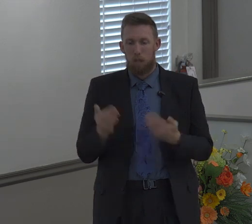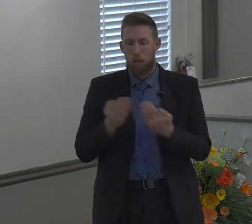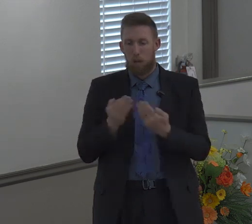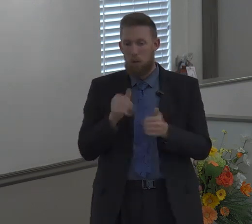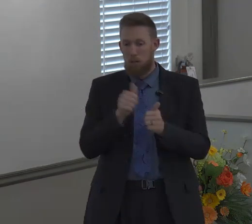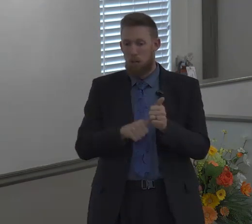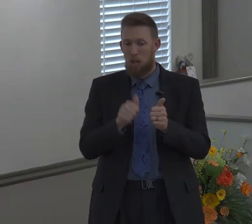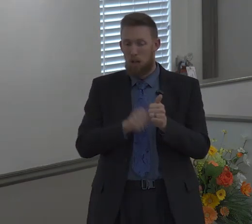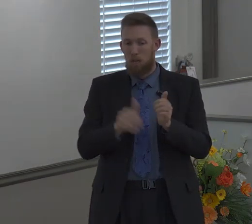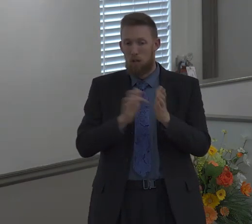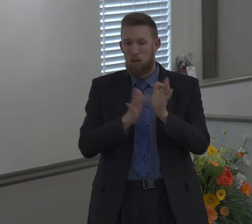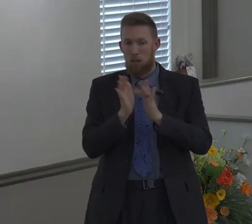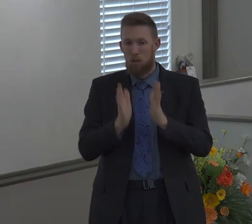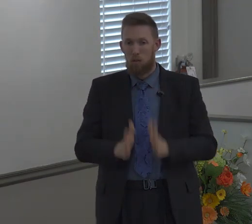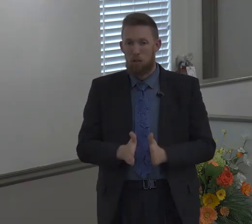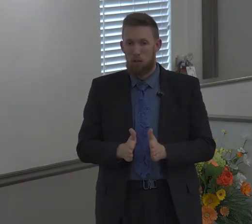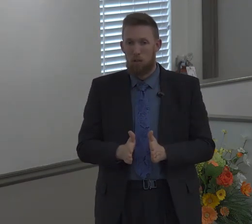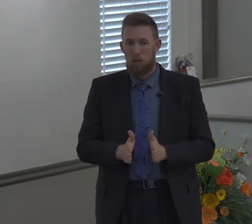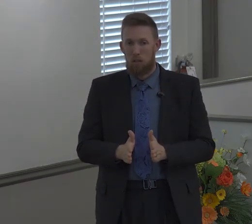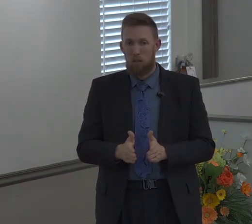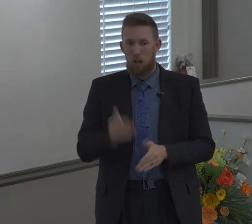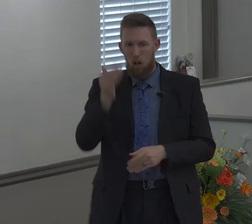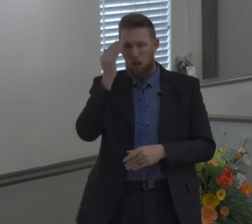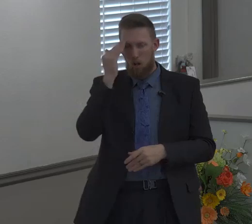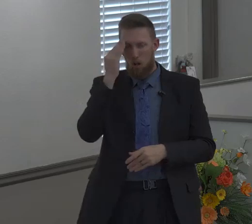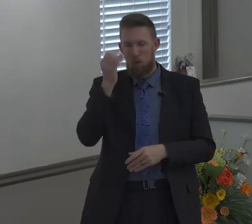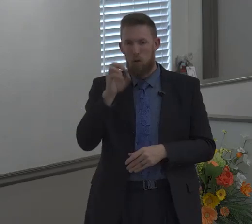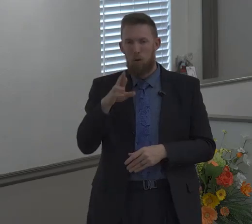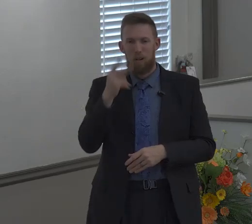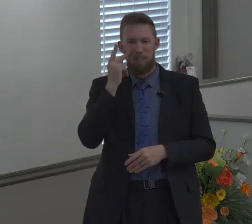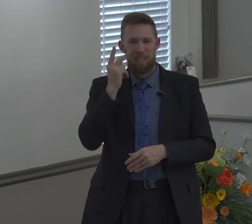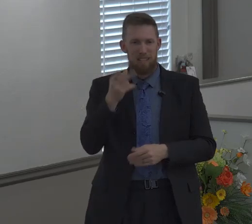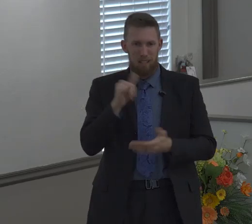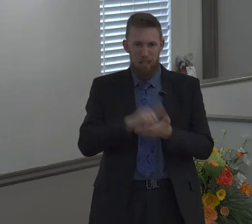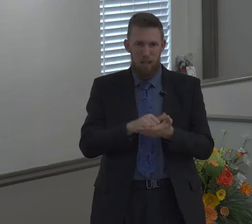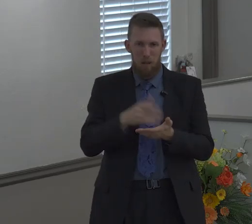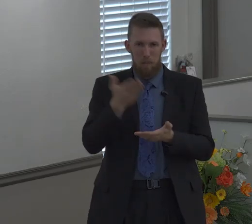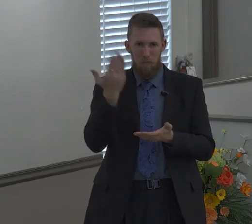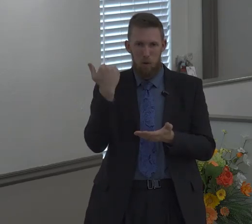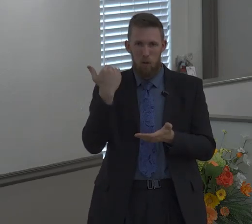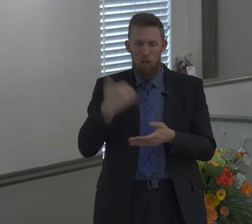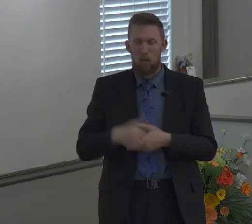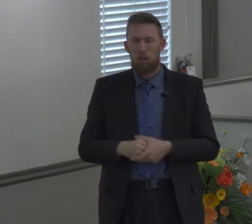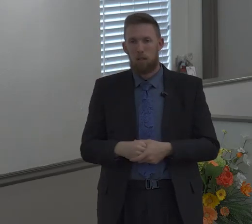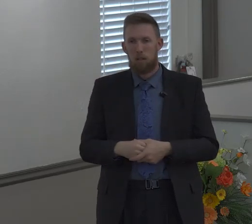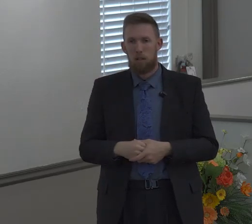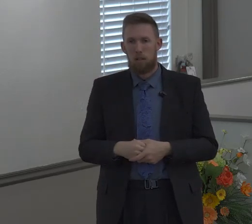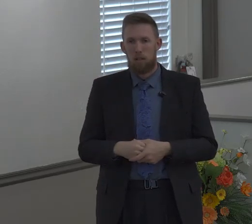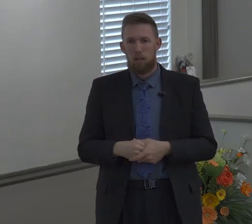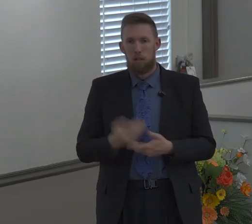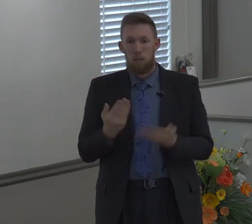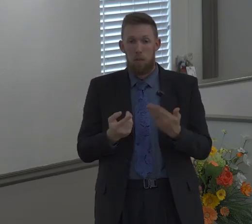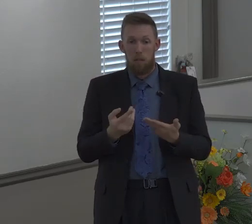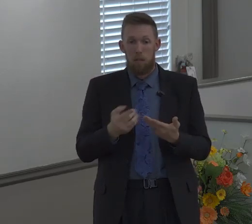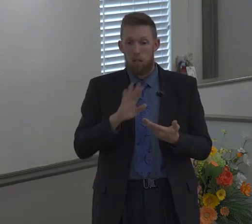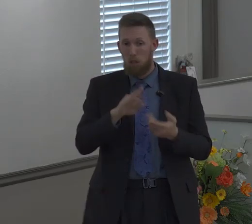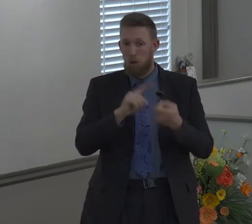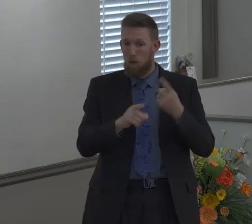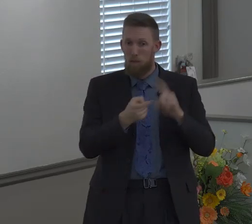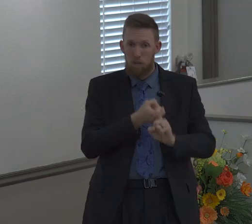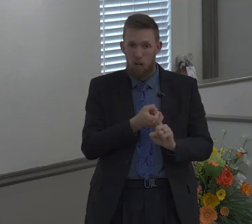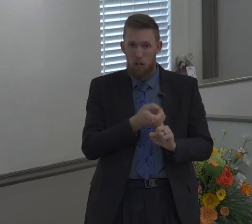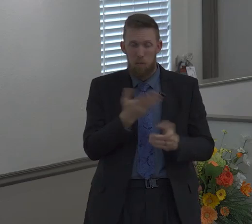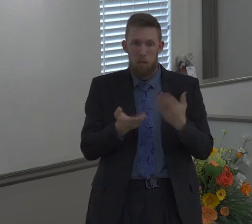And just about every Christian probably knows an experience like, has had an experience like that. With somebody that you